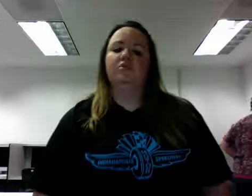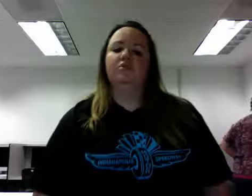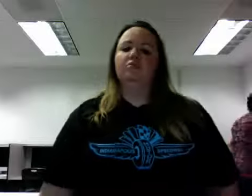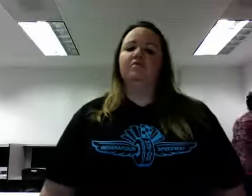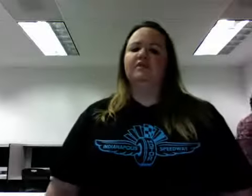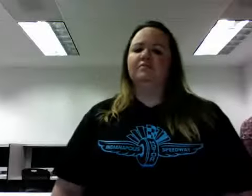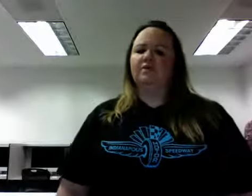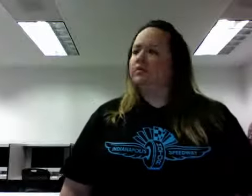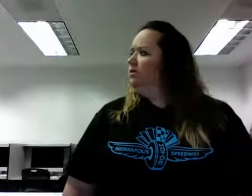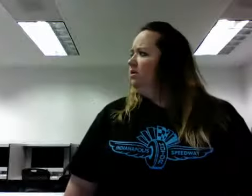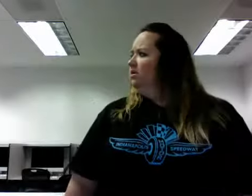Done this one.